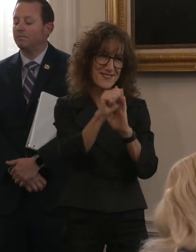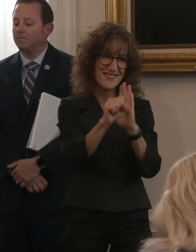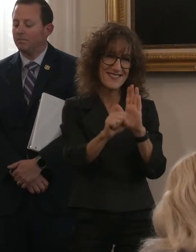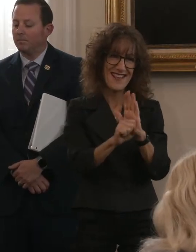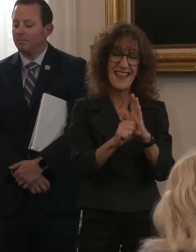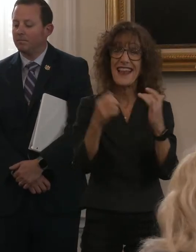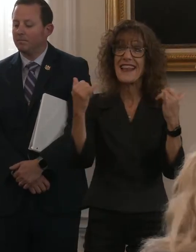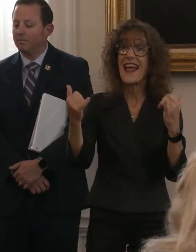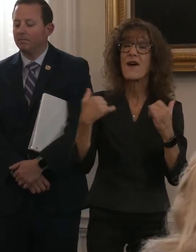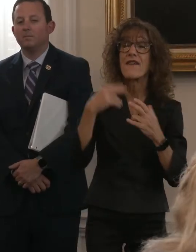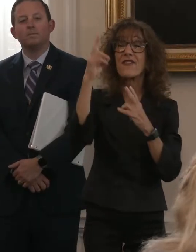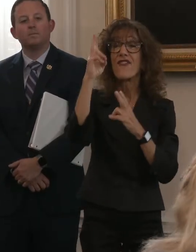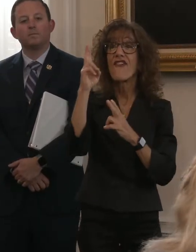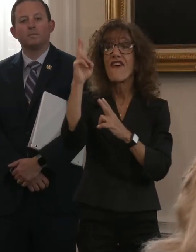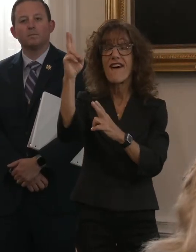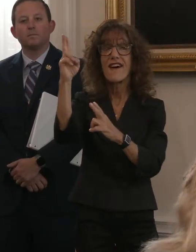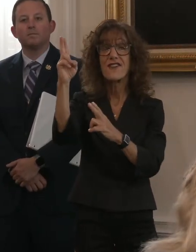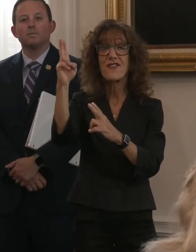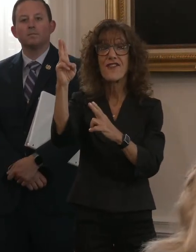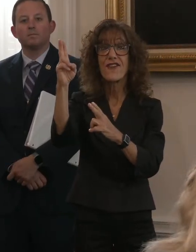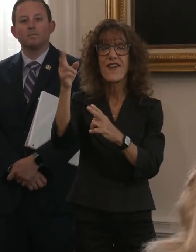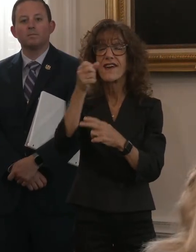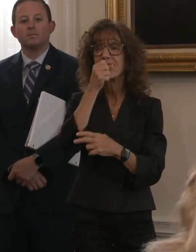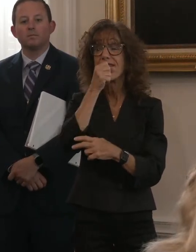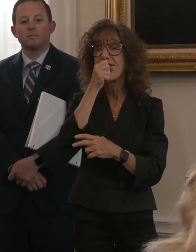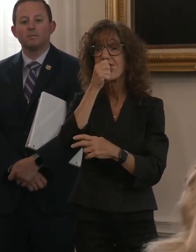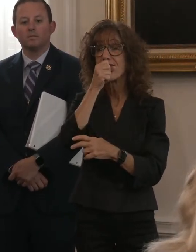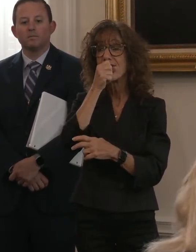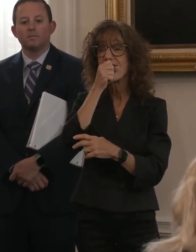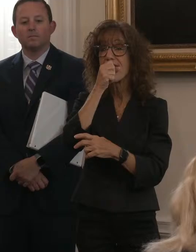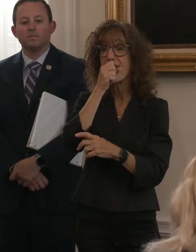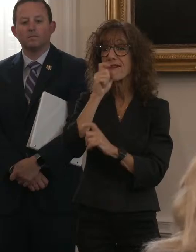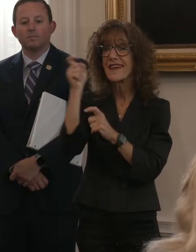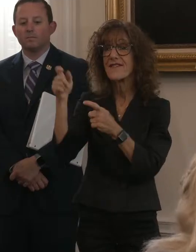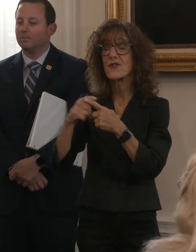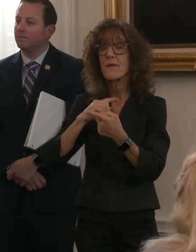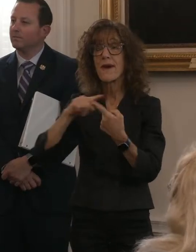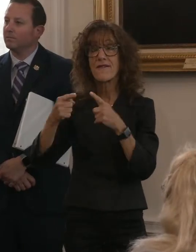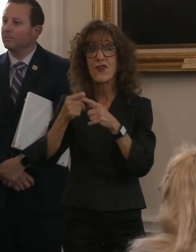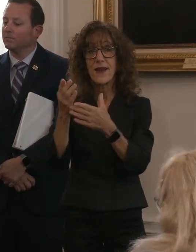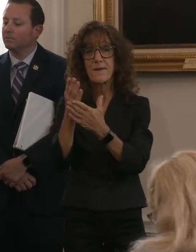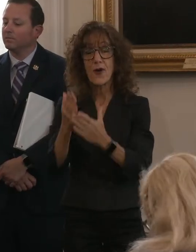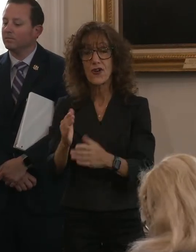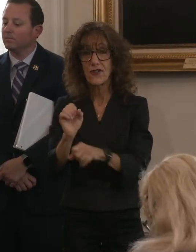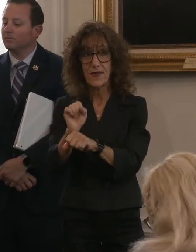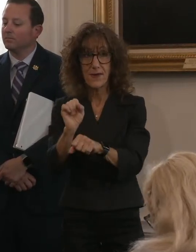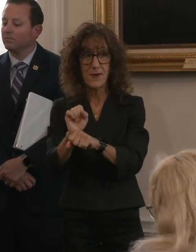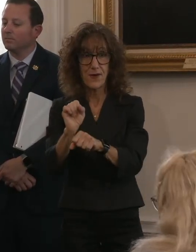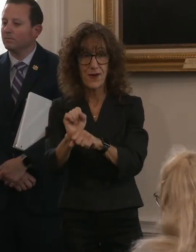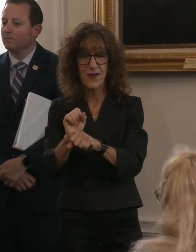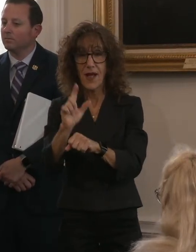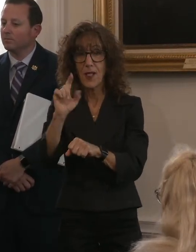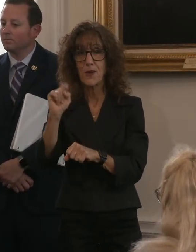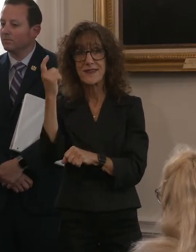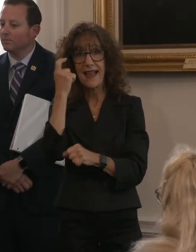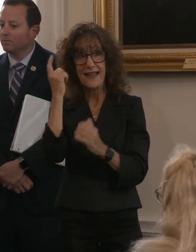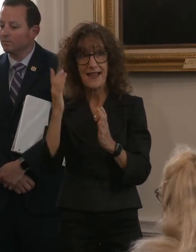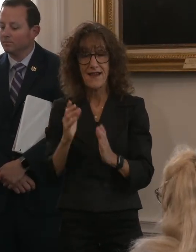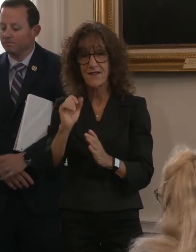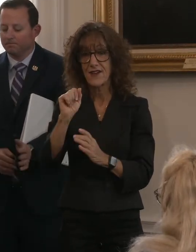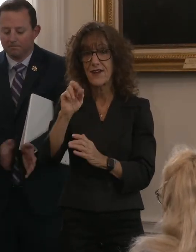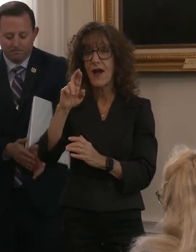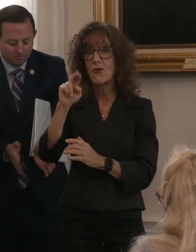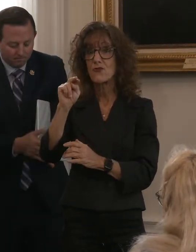I now have the honor of turning the podium over to my friend and partner in the work, our Lieutenant Governor, Aruna